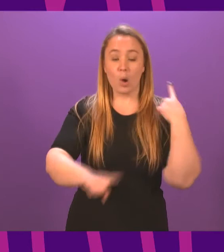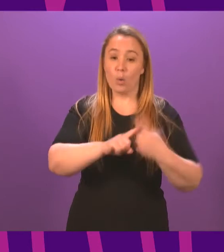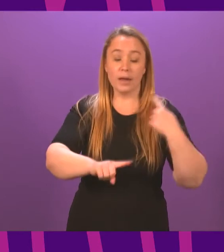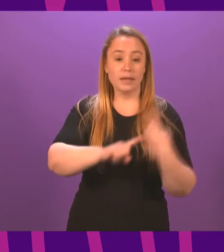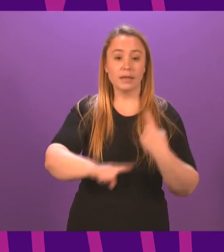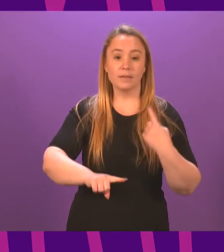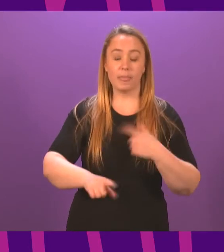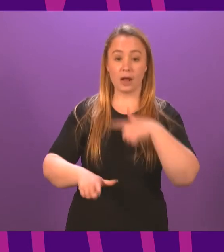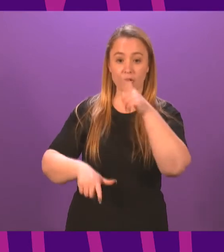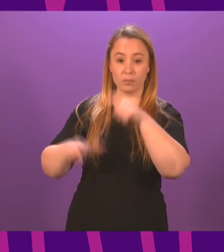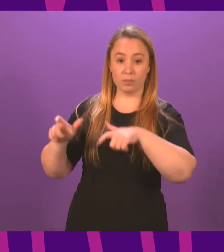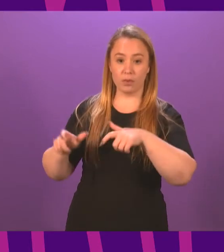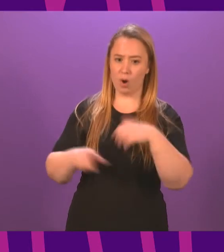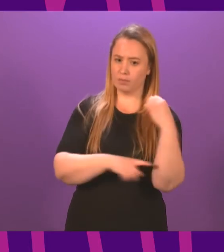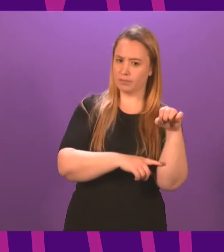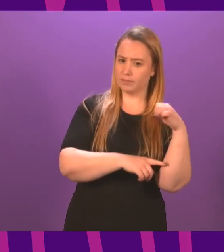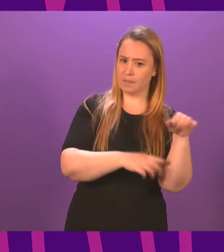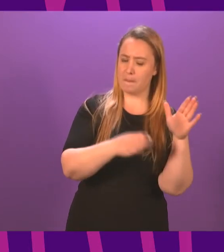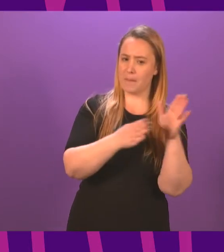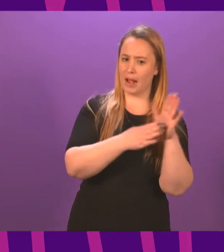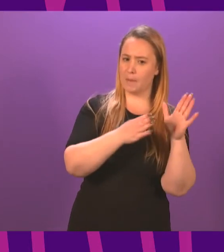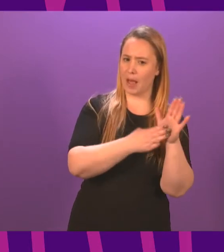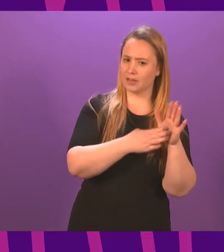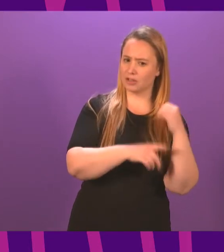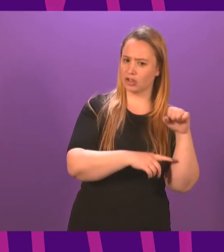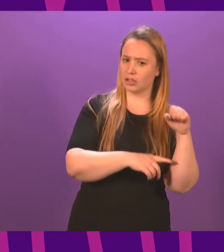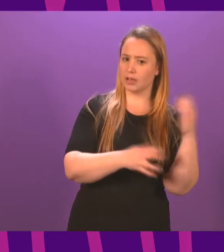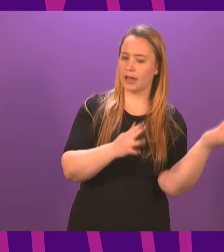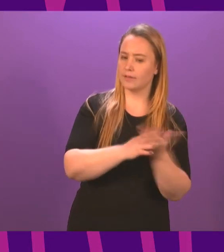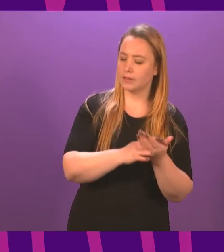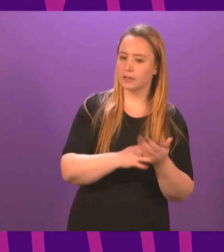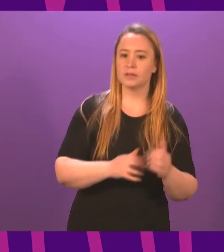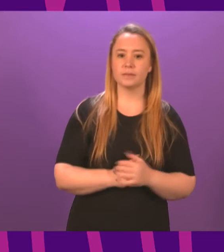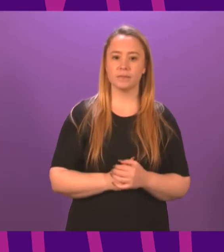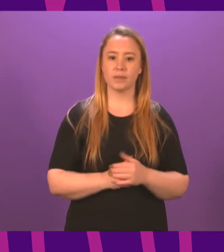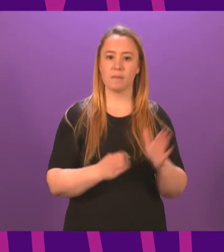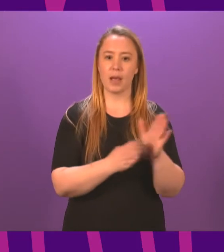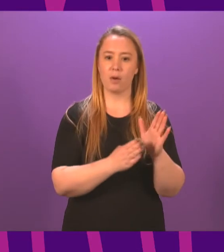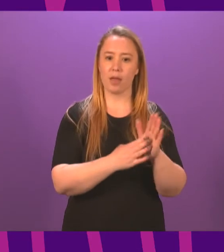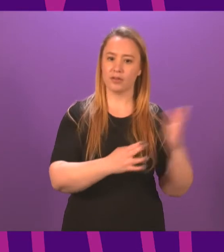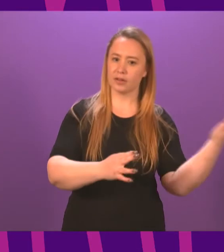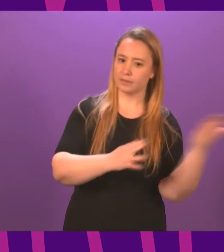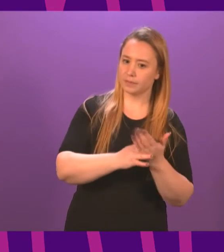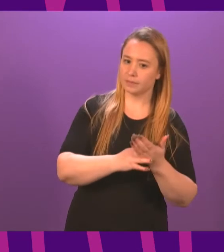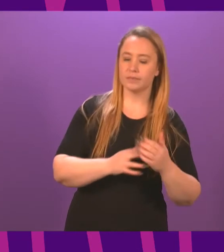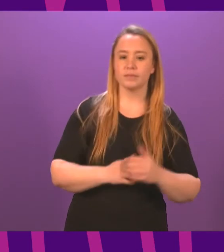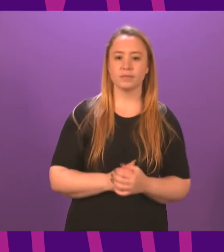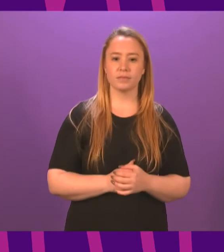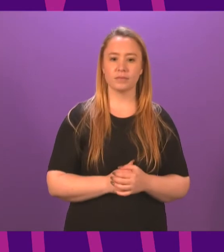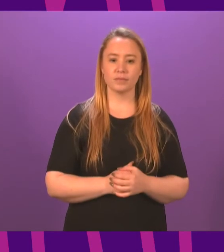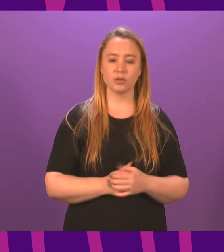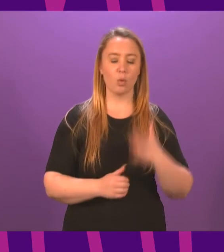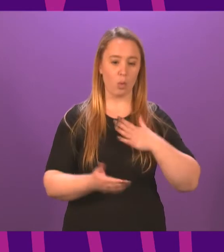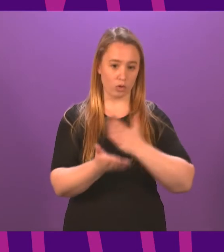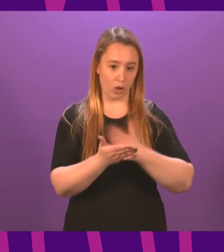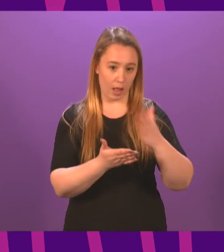going to... Well, Michael Matheson's shaking his head, but of course I will, yeah. Cabinet Secretary Michael Matheson. Just to clarify that, if you look